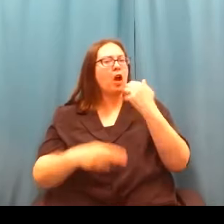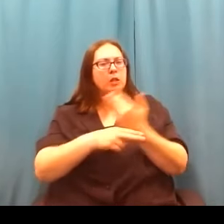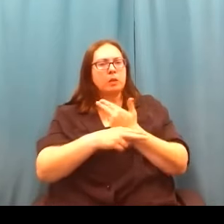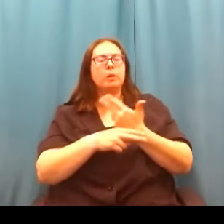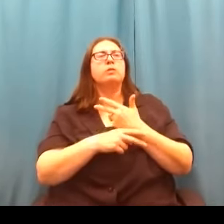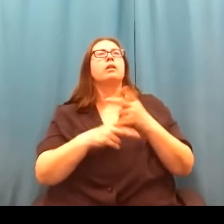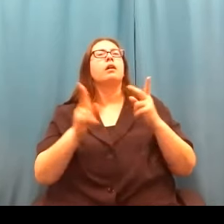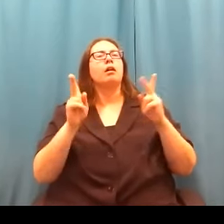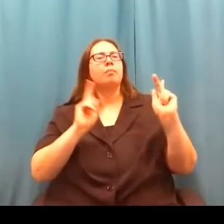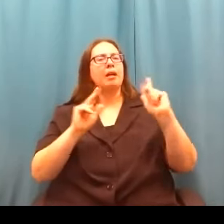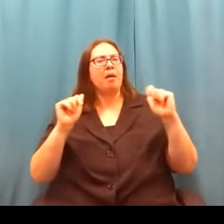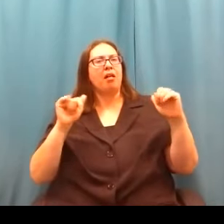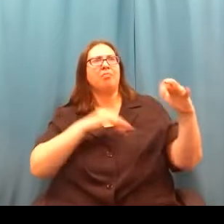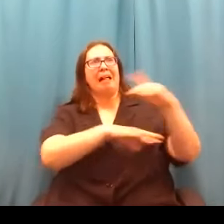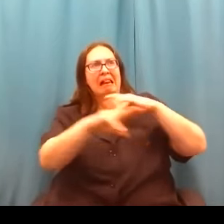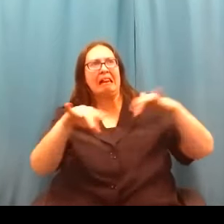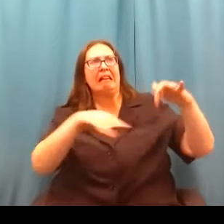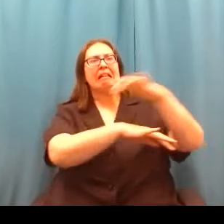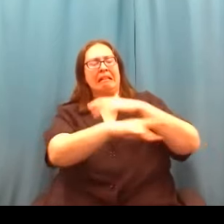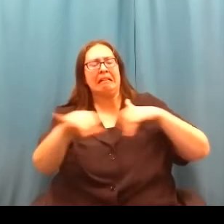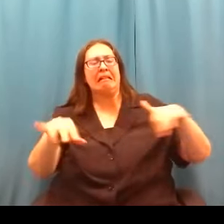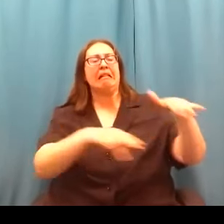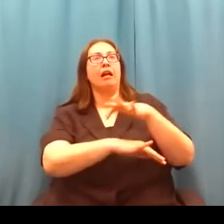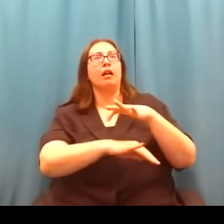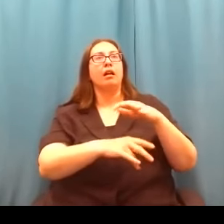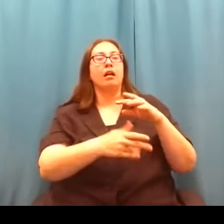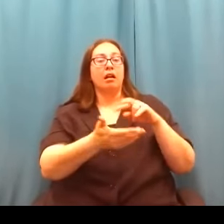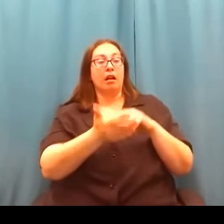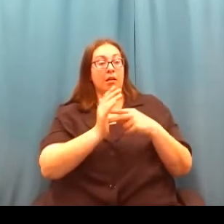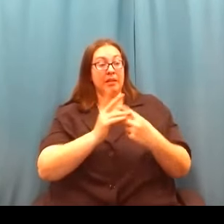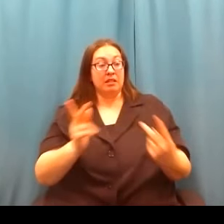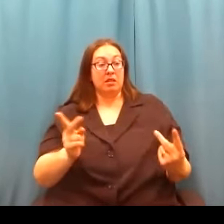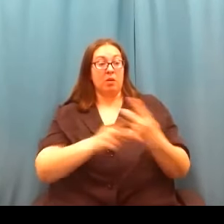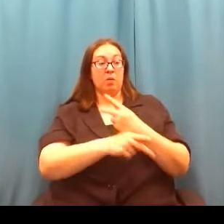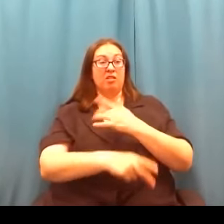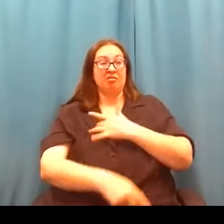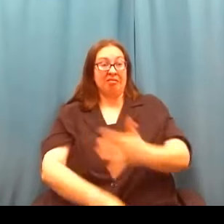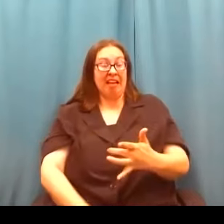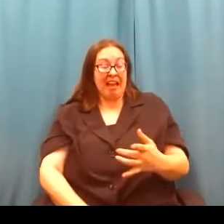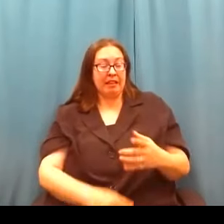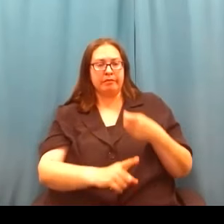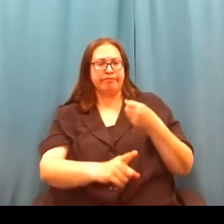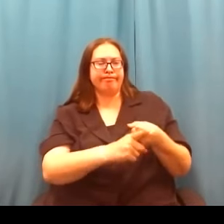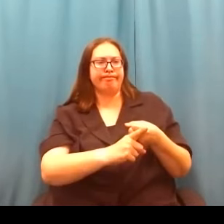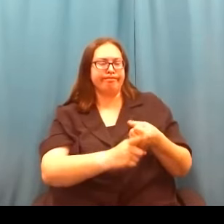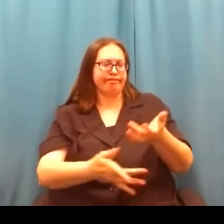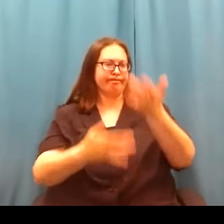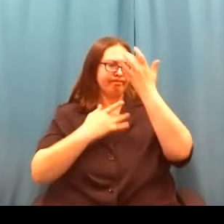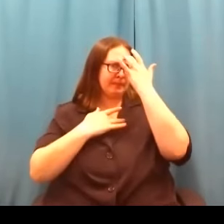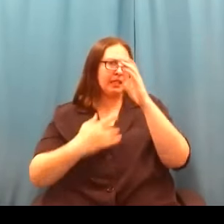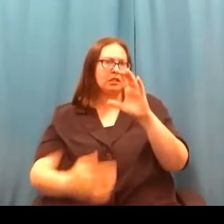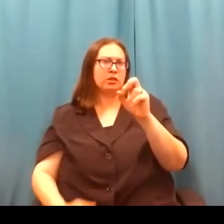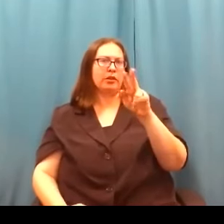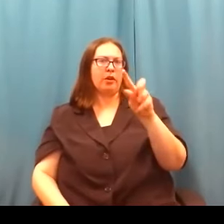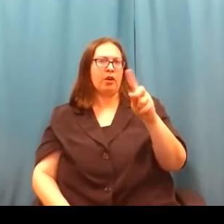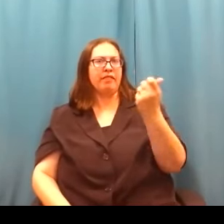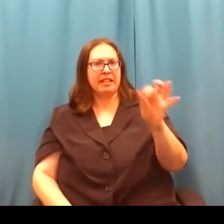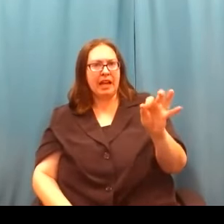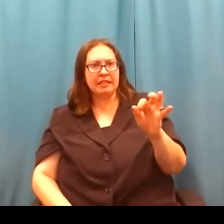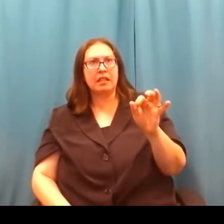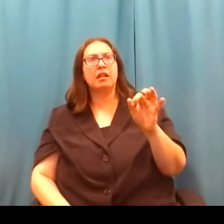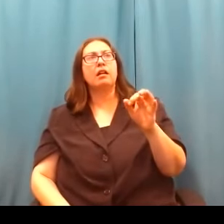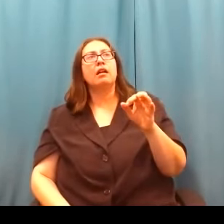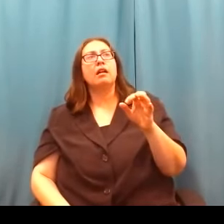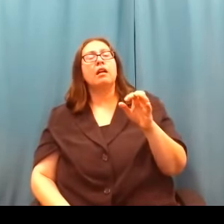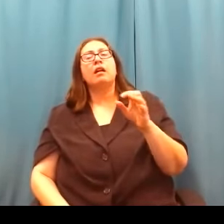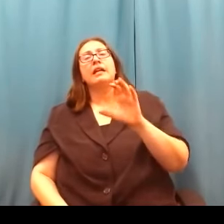those areas. So those individuals are at greater risk for potentially contracting COVID-19. The CDC guidelines recommends leaving encampments